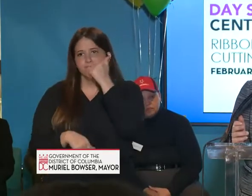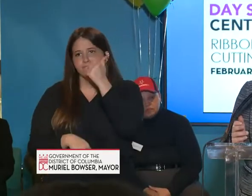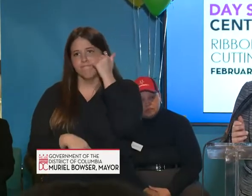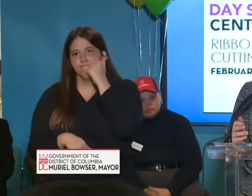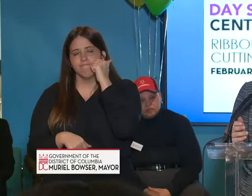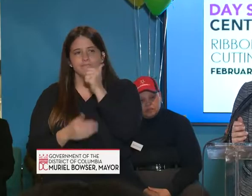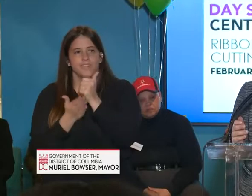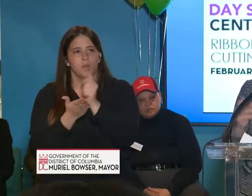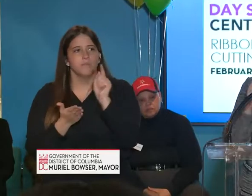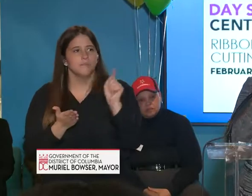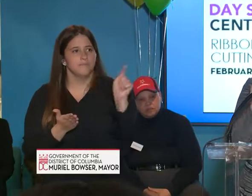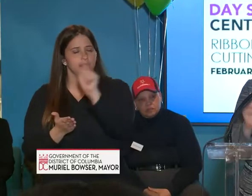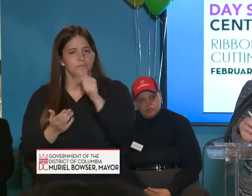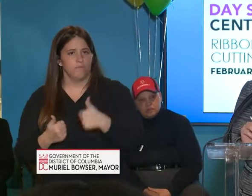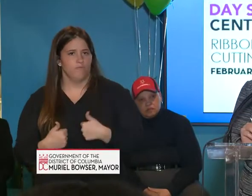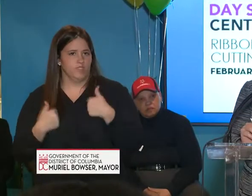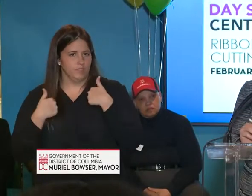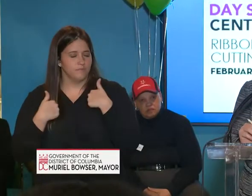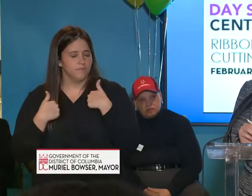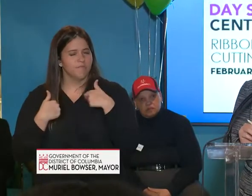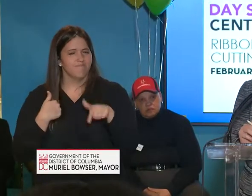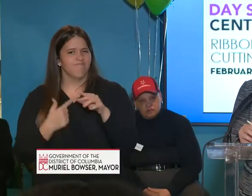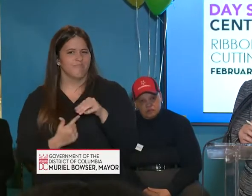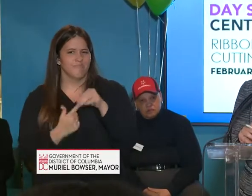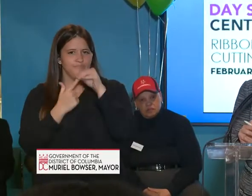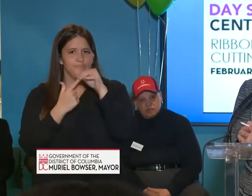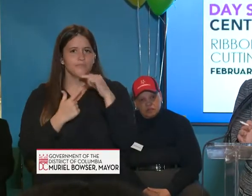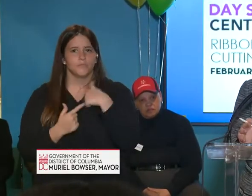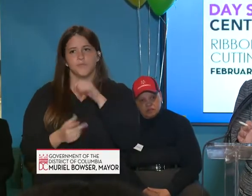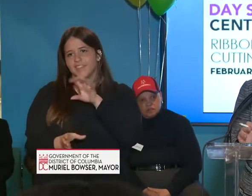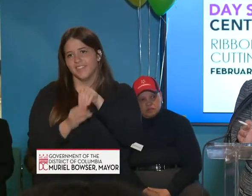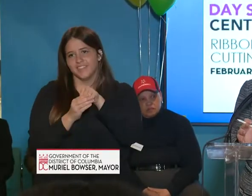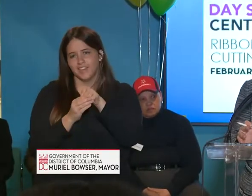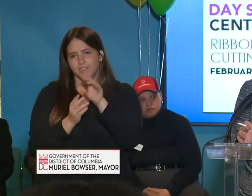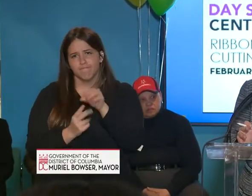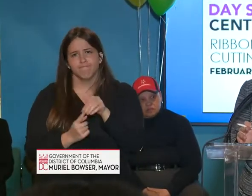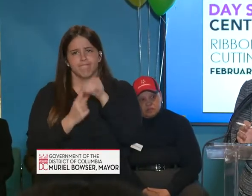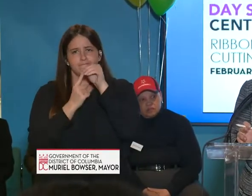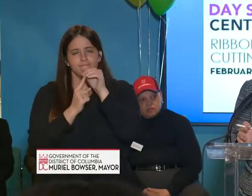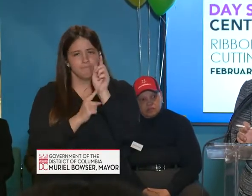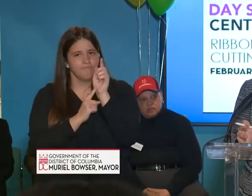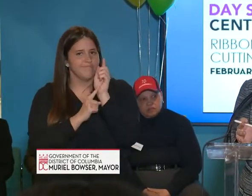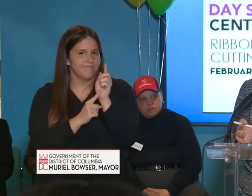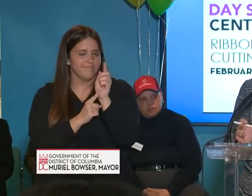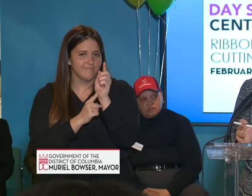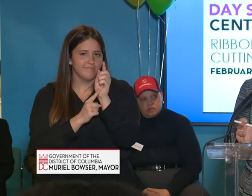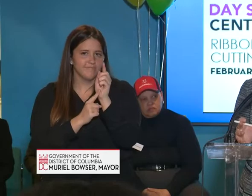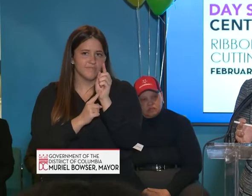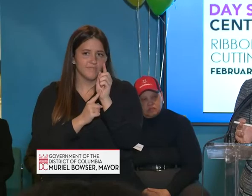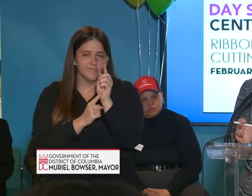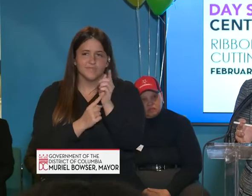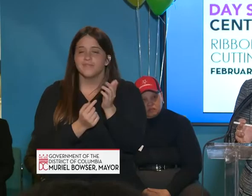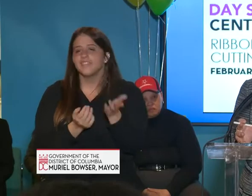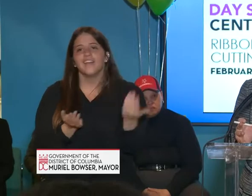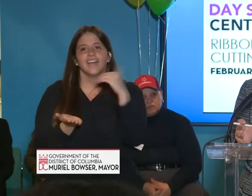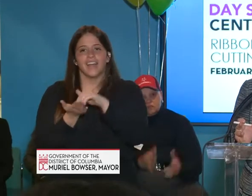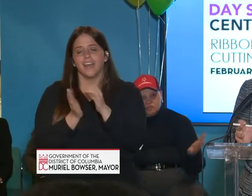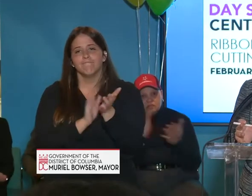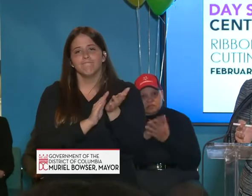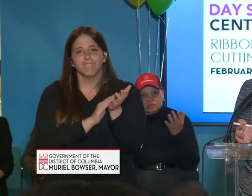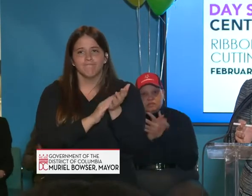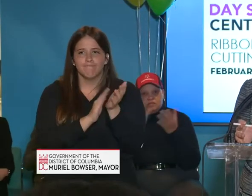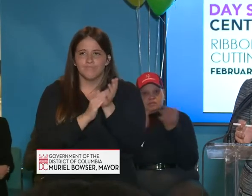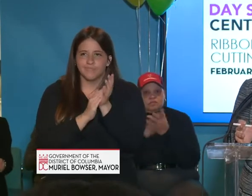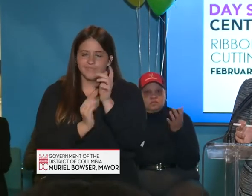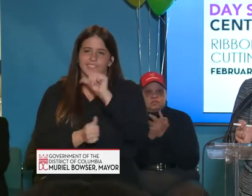daily basis helping our residents. This is incredibly special. We are a part of a very special moment. So everybody, let's give each other a round of